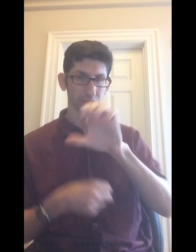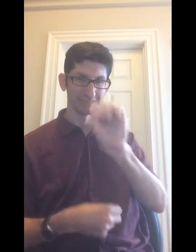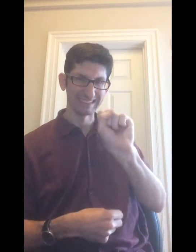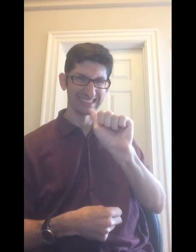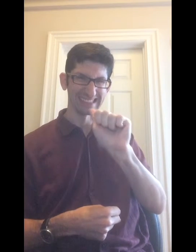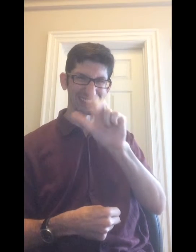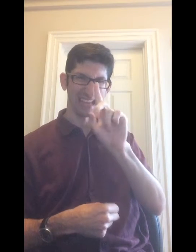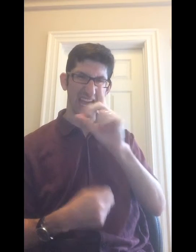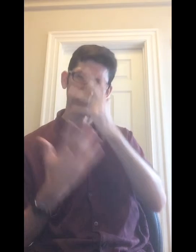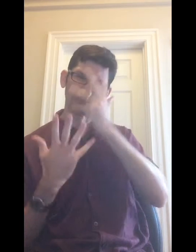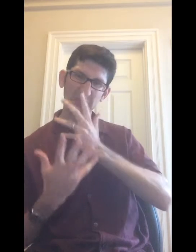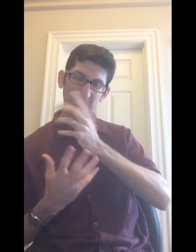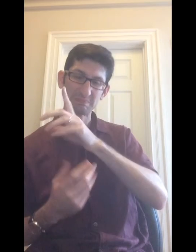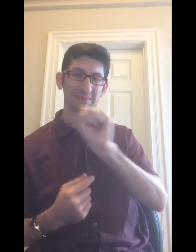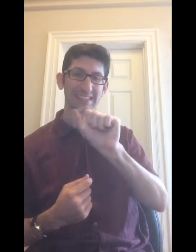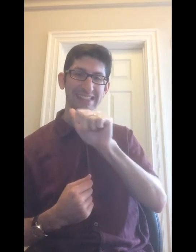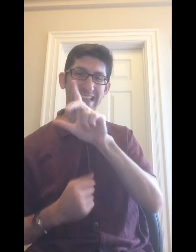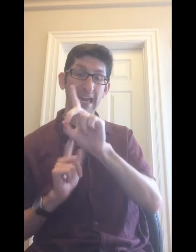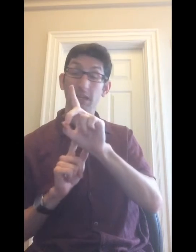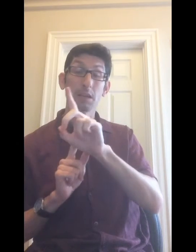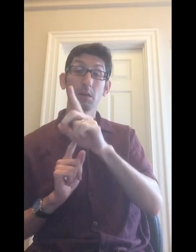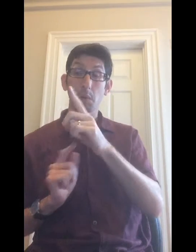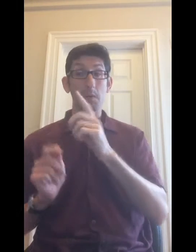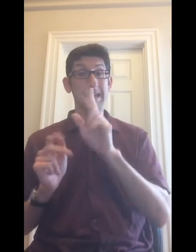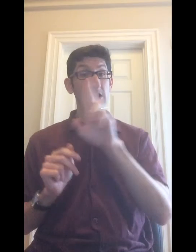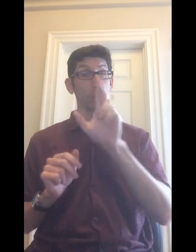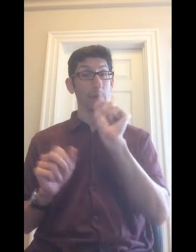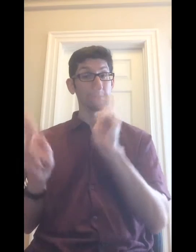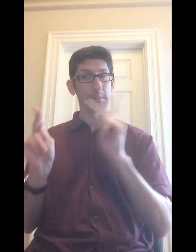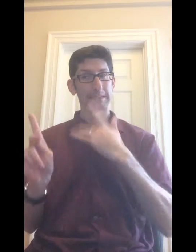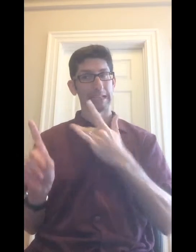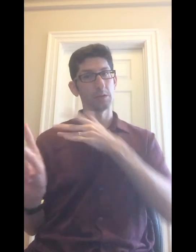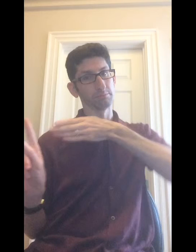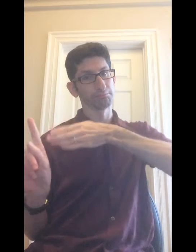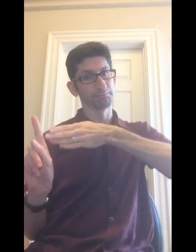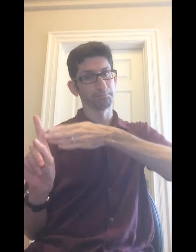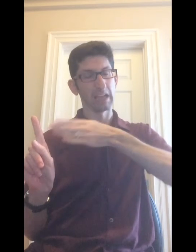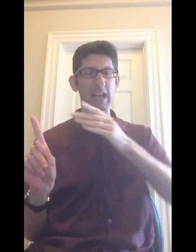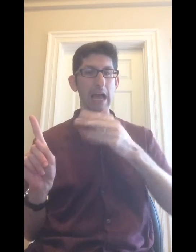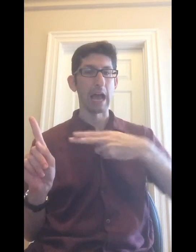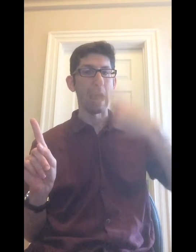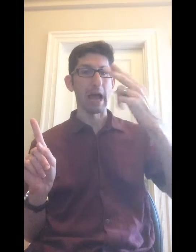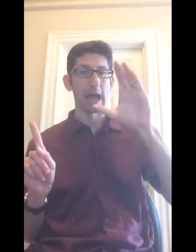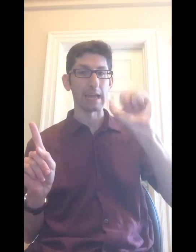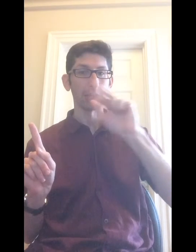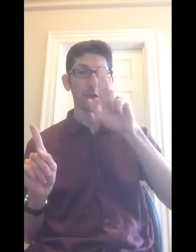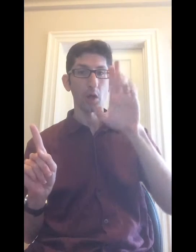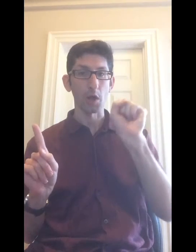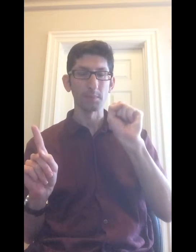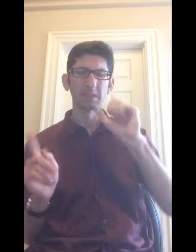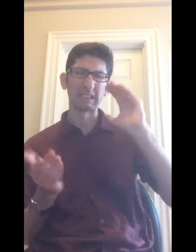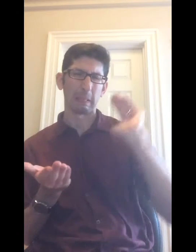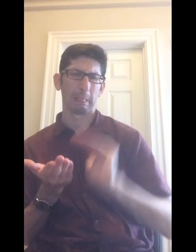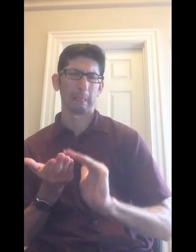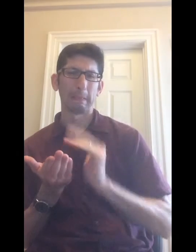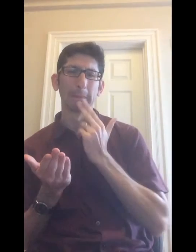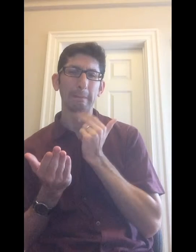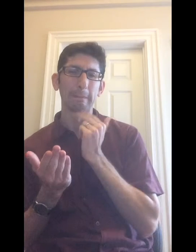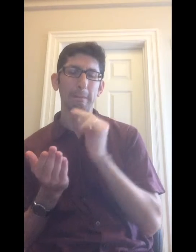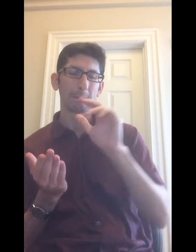type of standard diet that we have here in the U.S. There's a heavy amount of carbs, very low protein, and even lower fat intake. Because